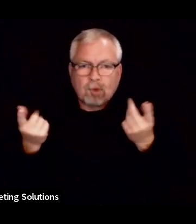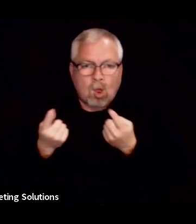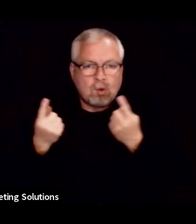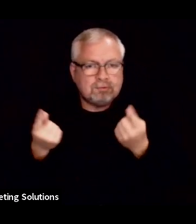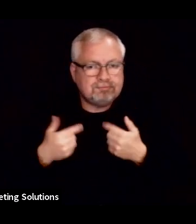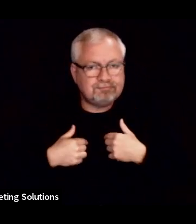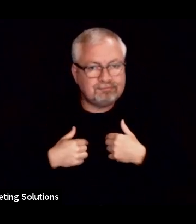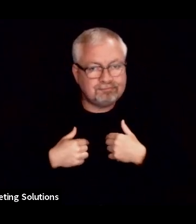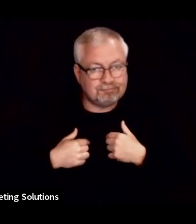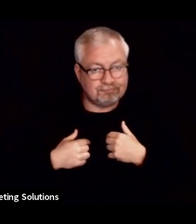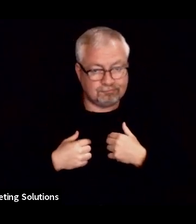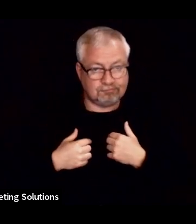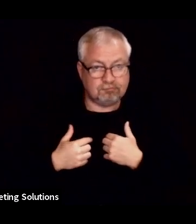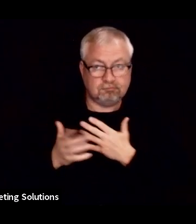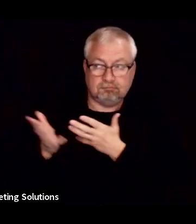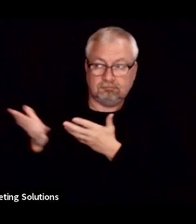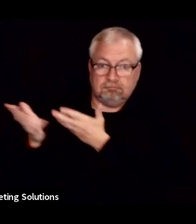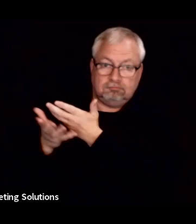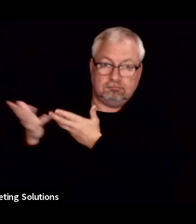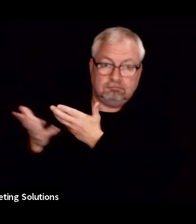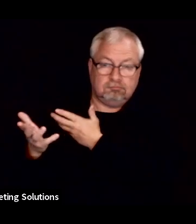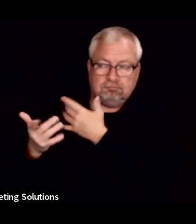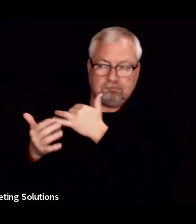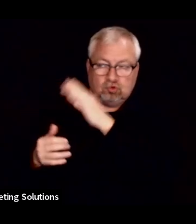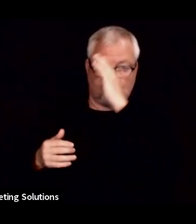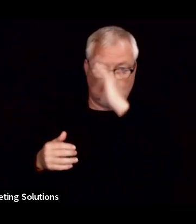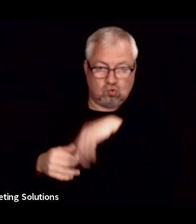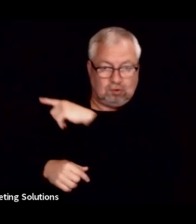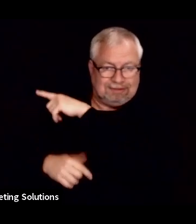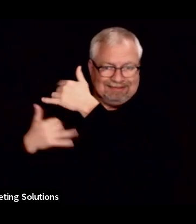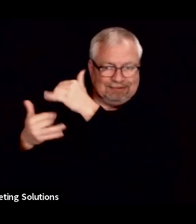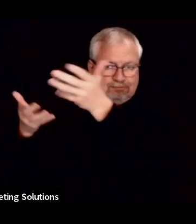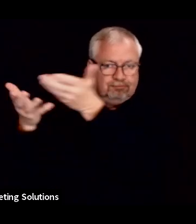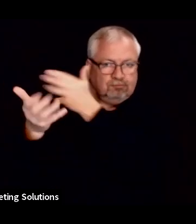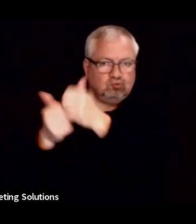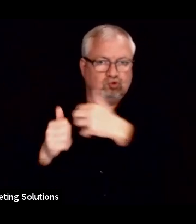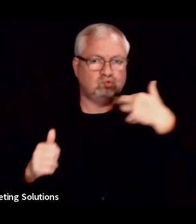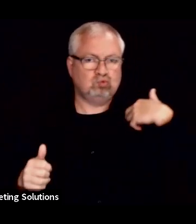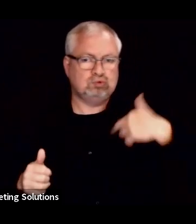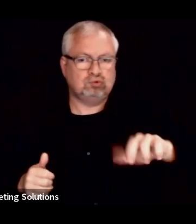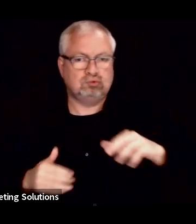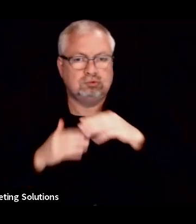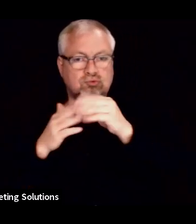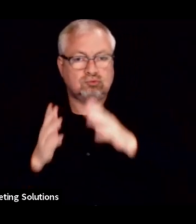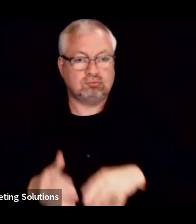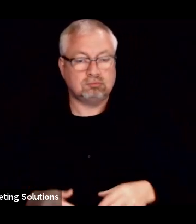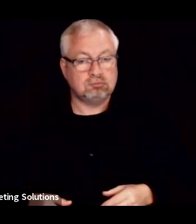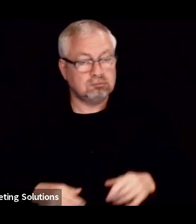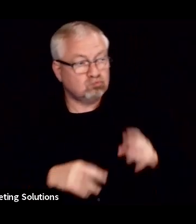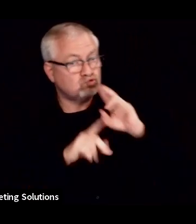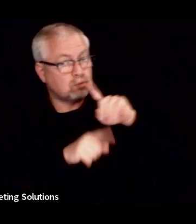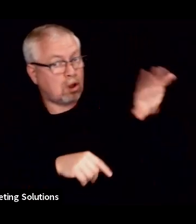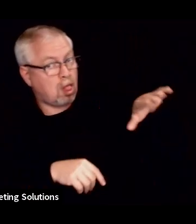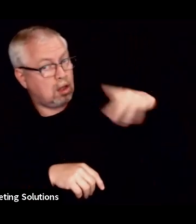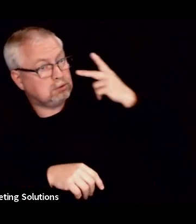are continuing. Okay, thank you. I don't think we've seen it here yet, but thank you, Commissioner. I appreciate that. Thank you.